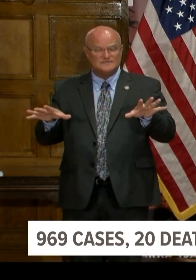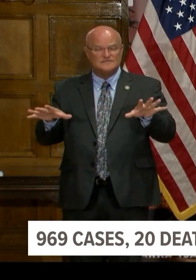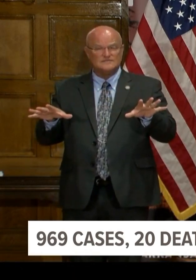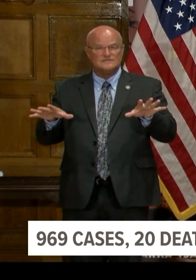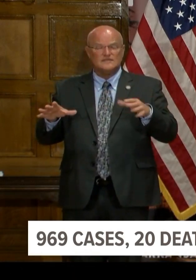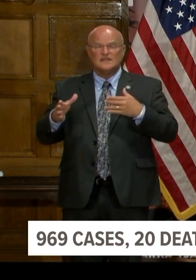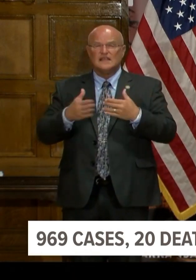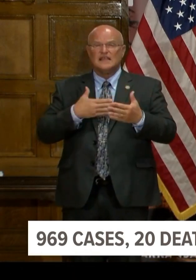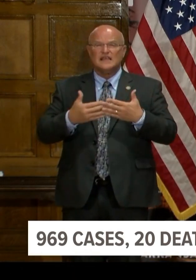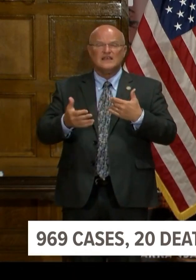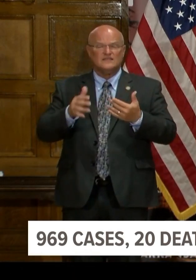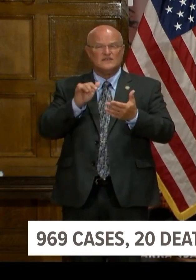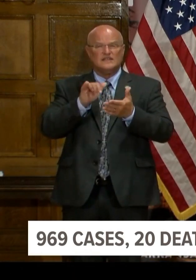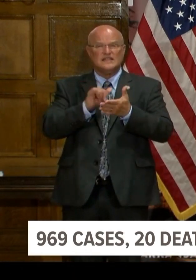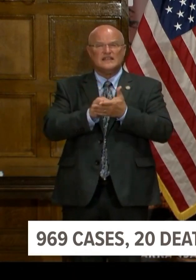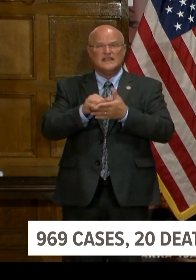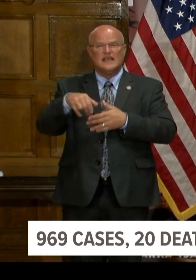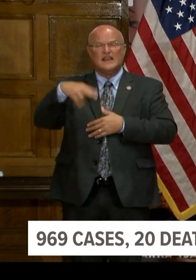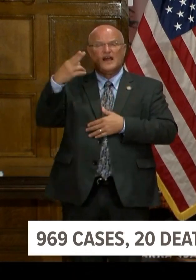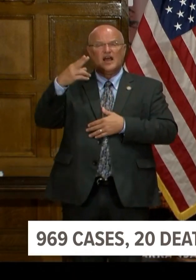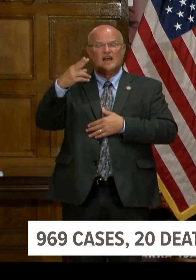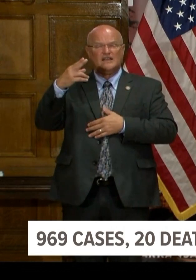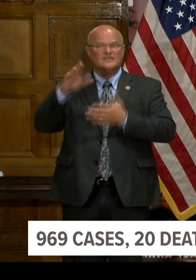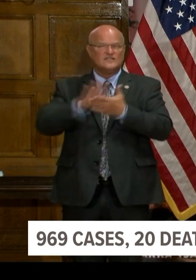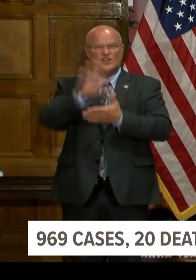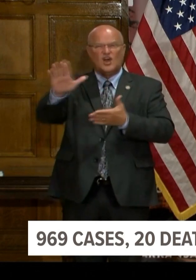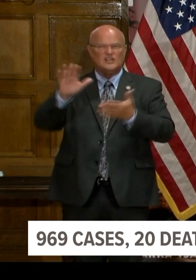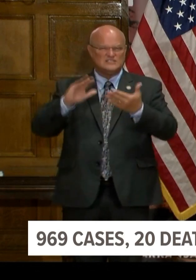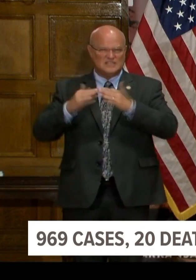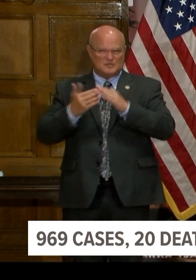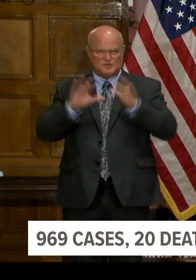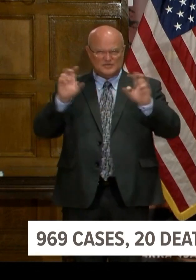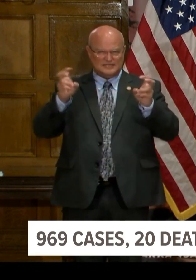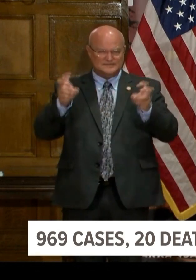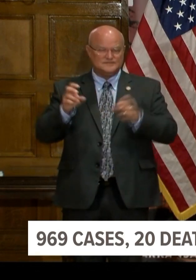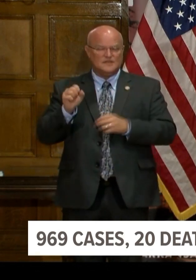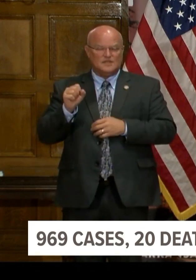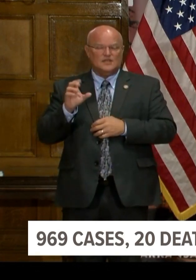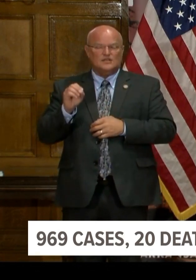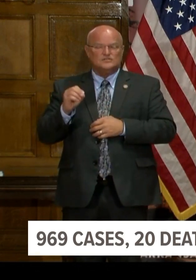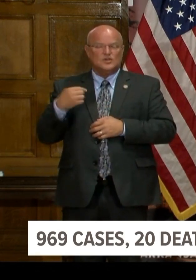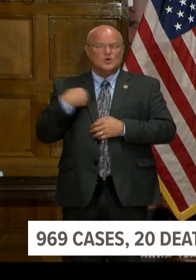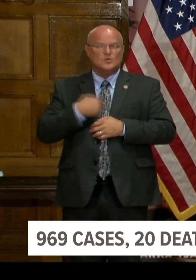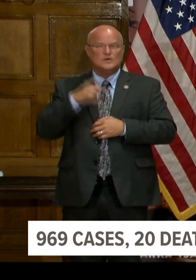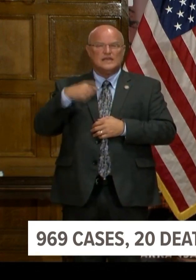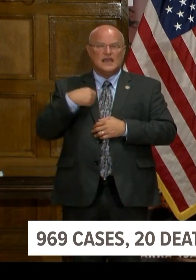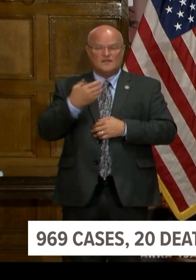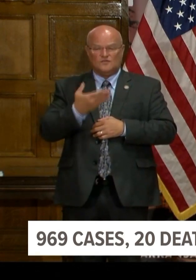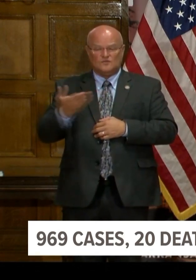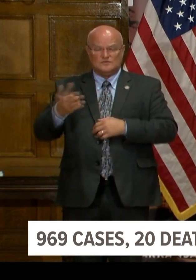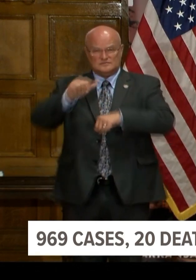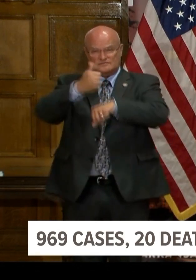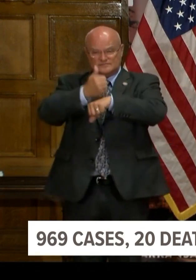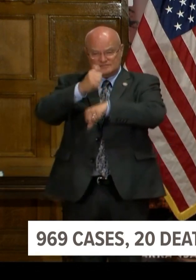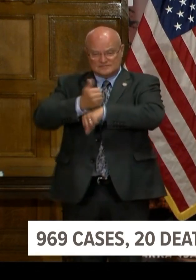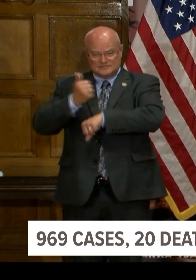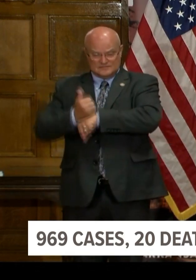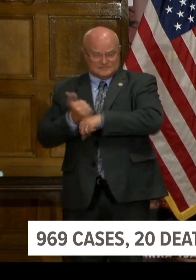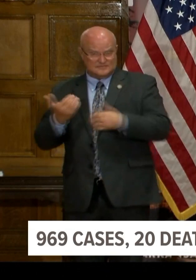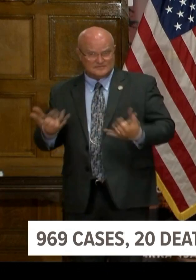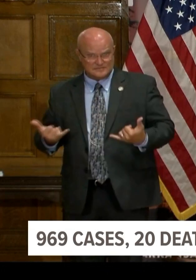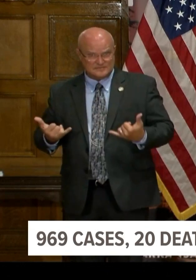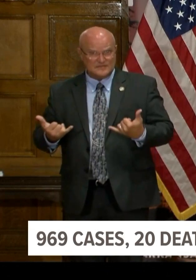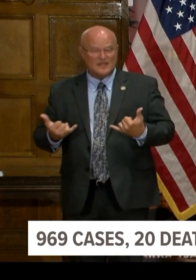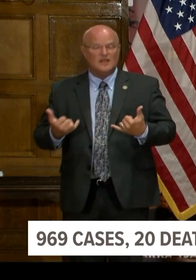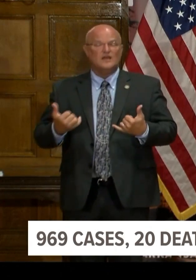that, even in that higher education community. So we've got our resources in place. But we want to